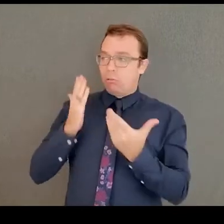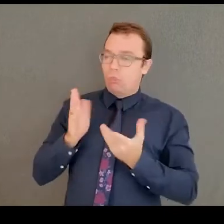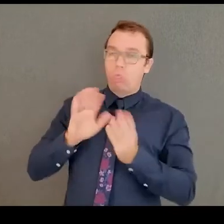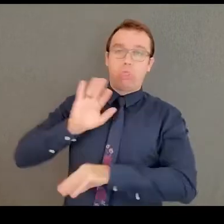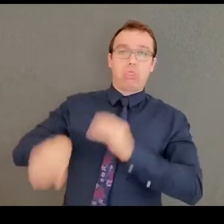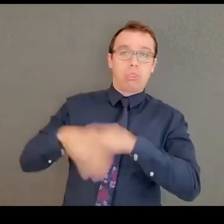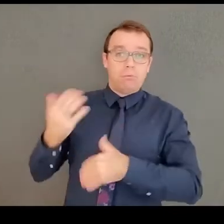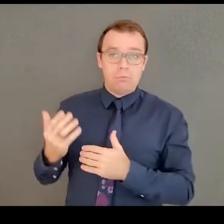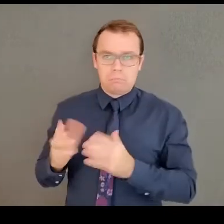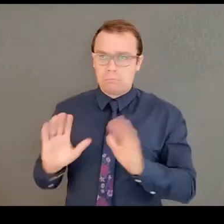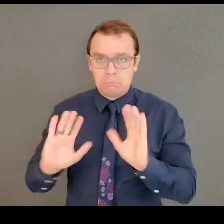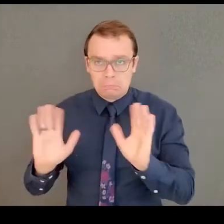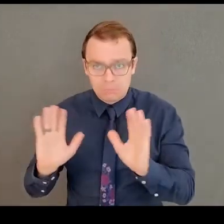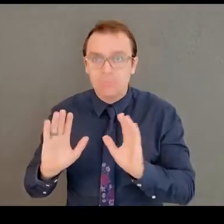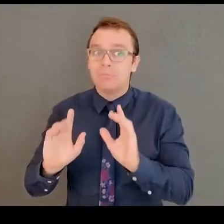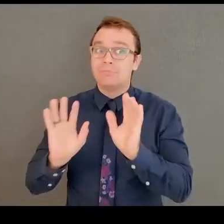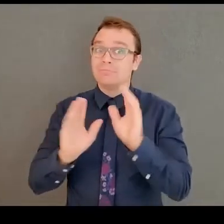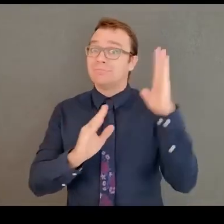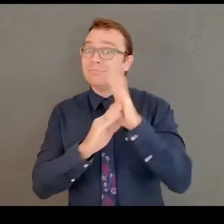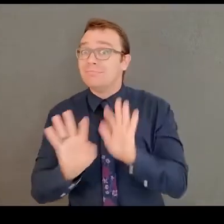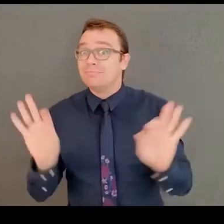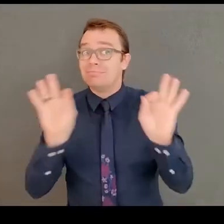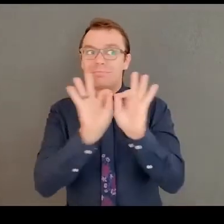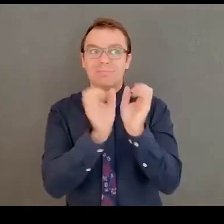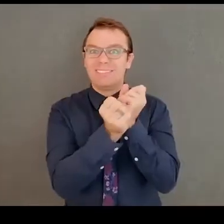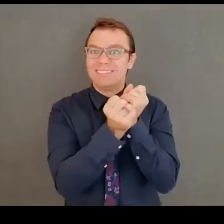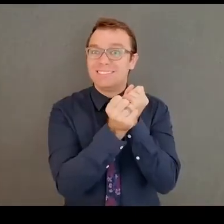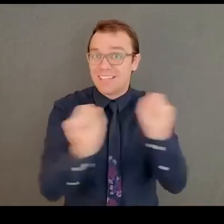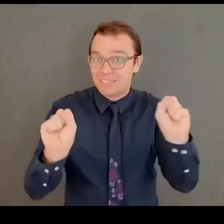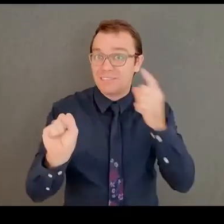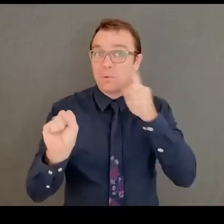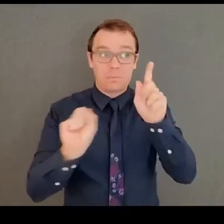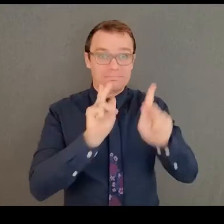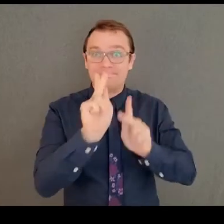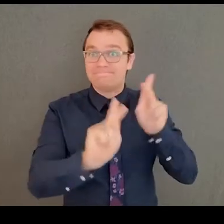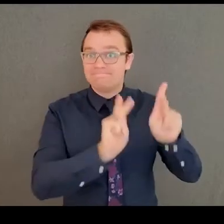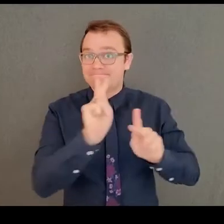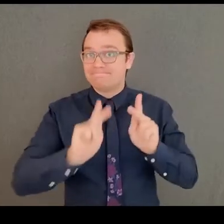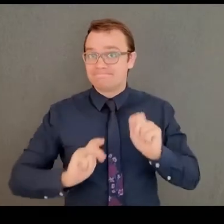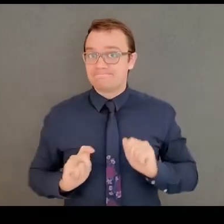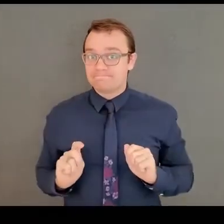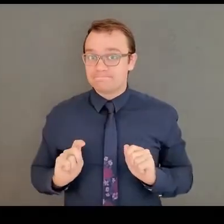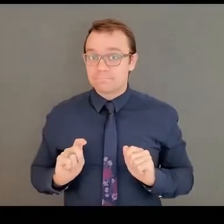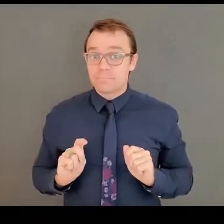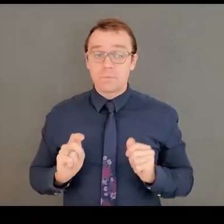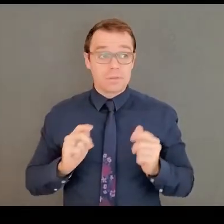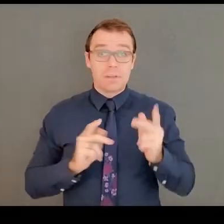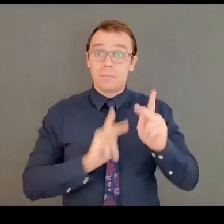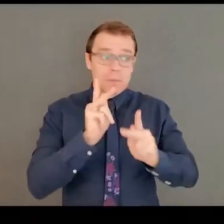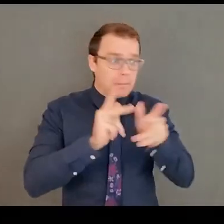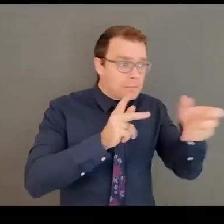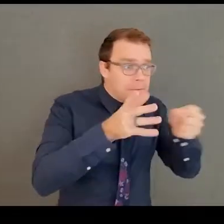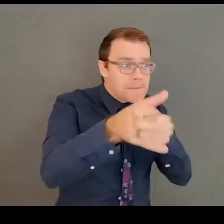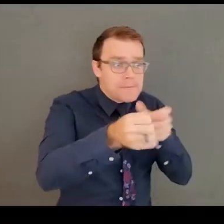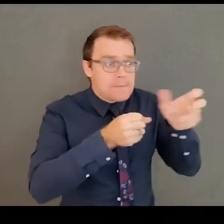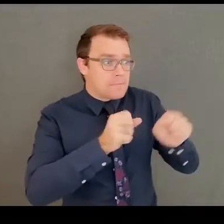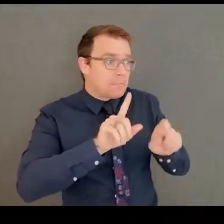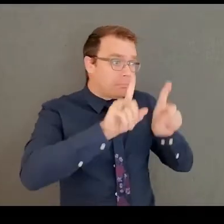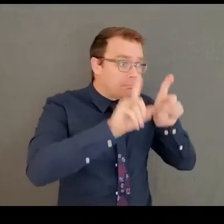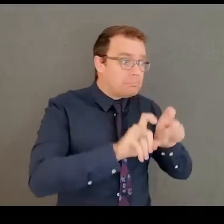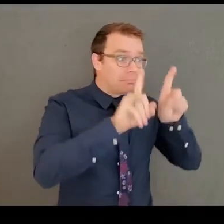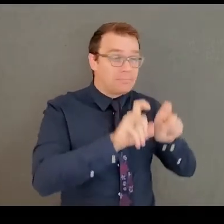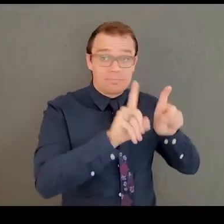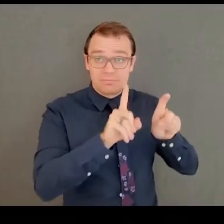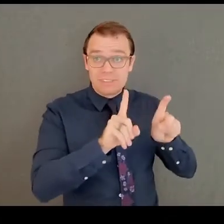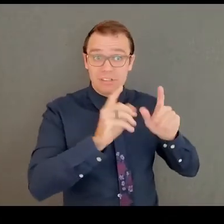any corners or skipping any steps. Our primary concern is the safety of people who will receive the vaccine. Before